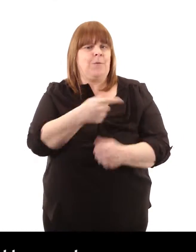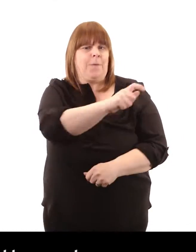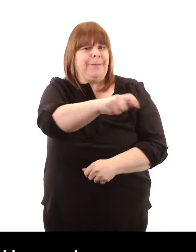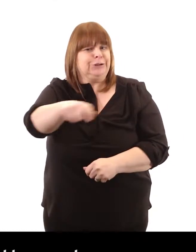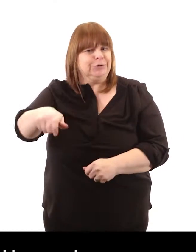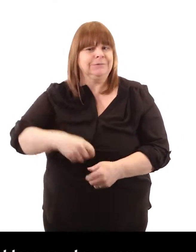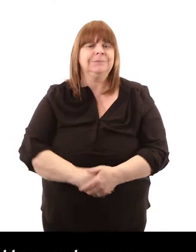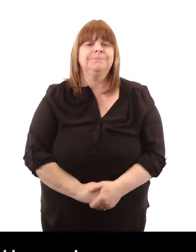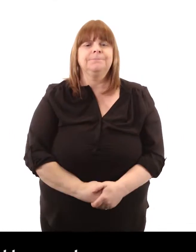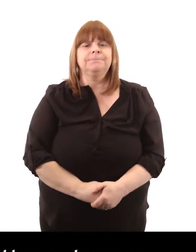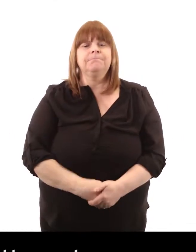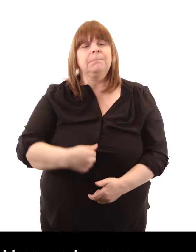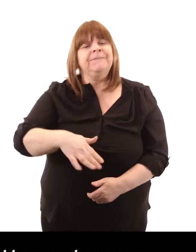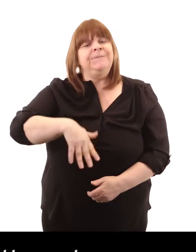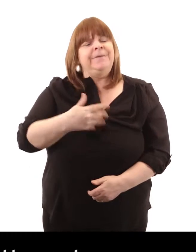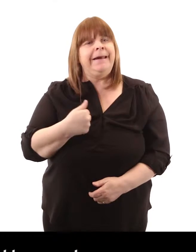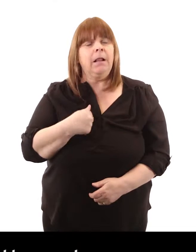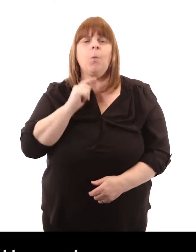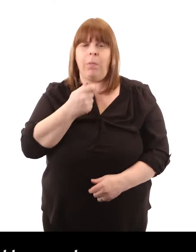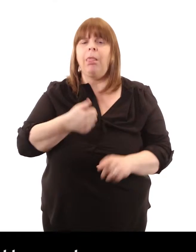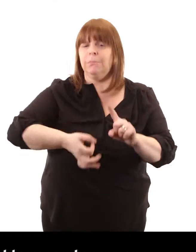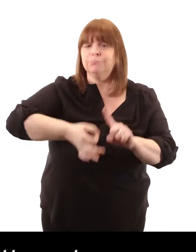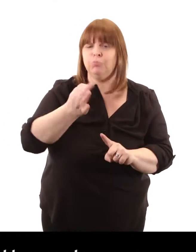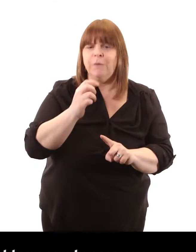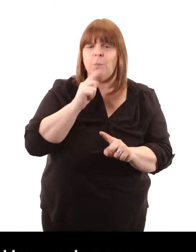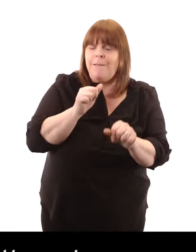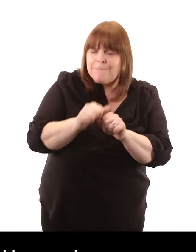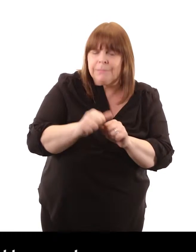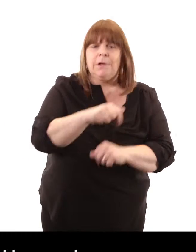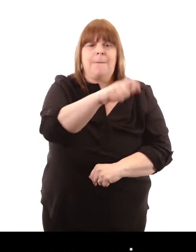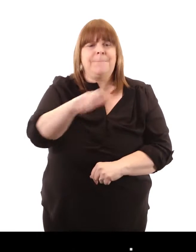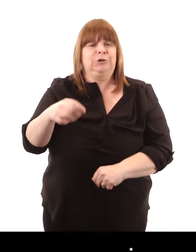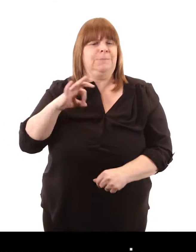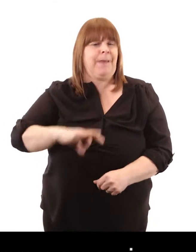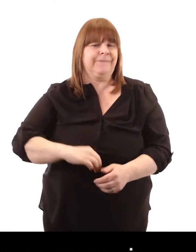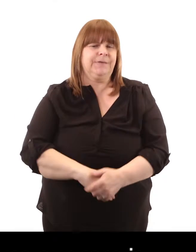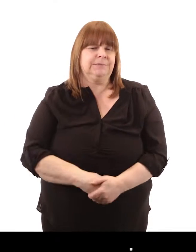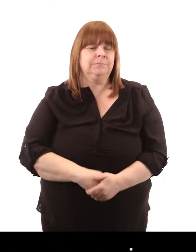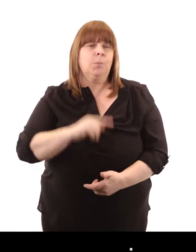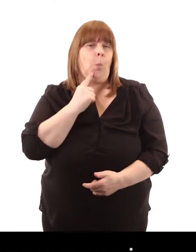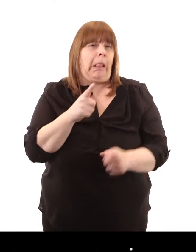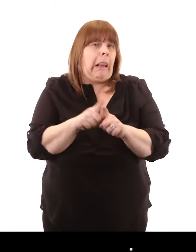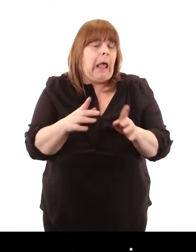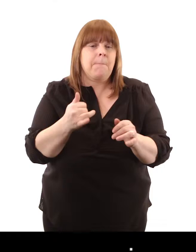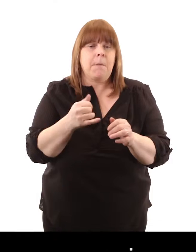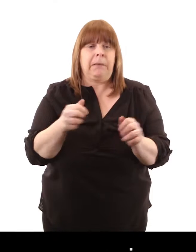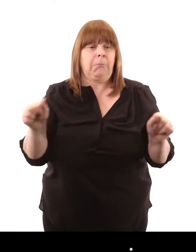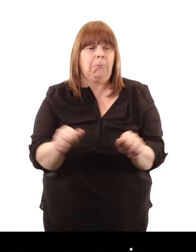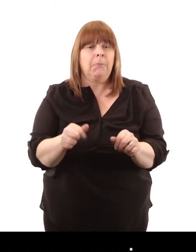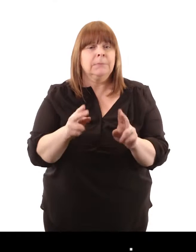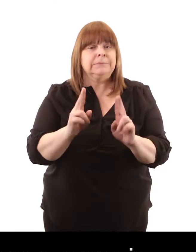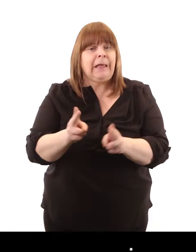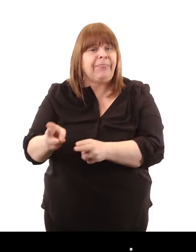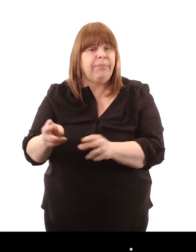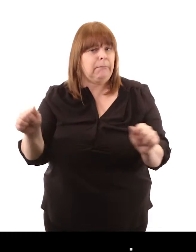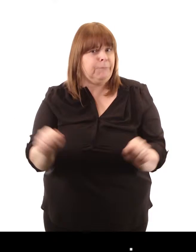patients. I believe it will deliver better outcomes for our patients as well. So, fewer deaths happening because our care is